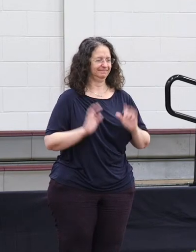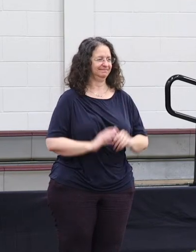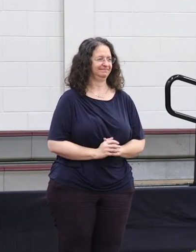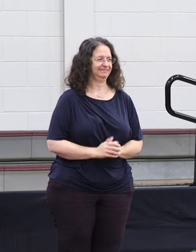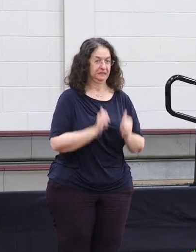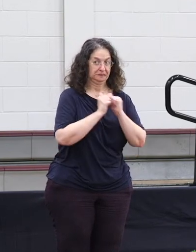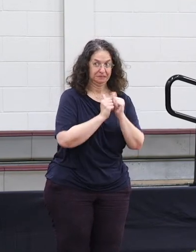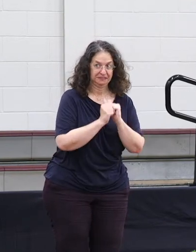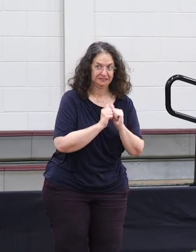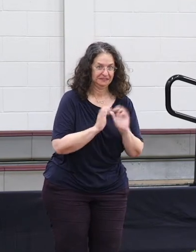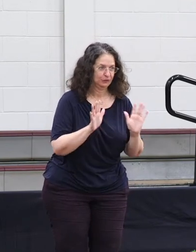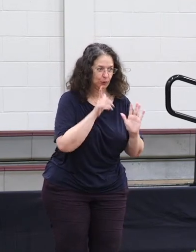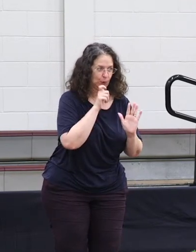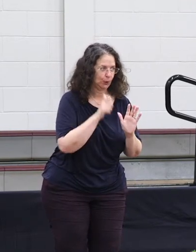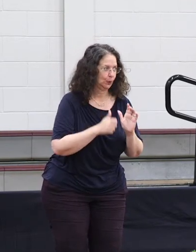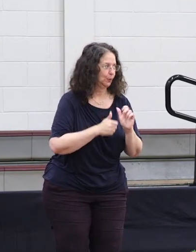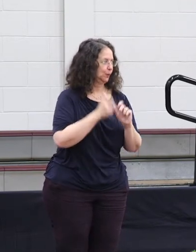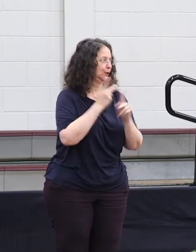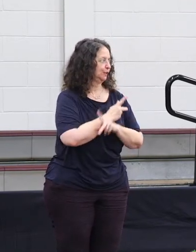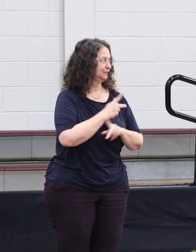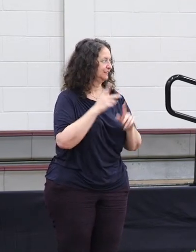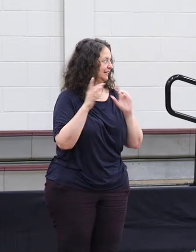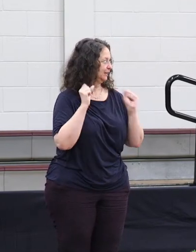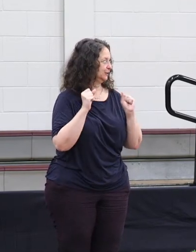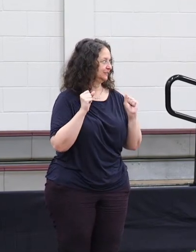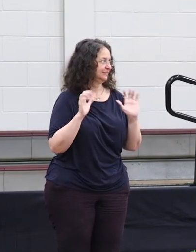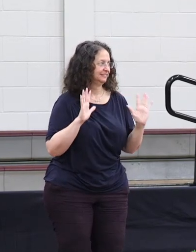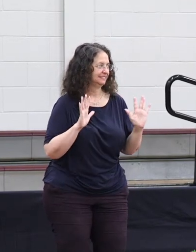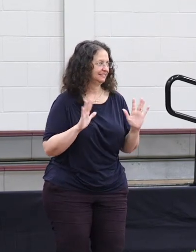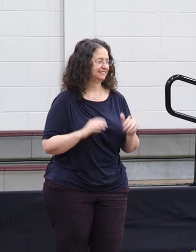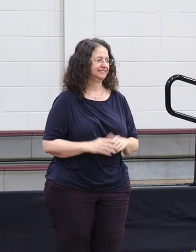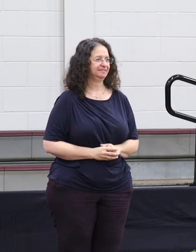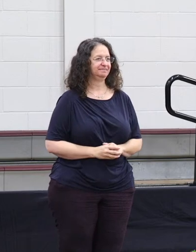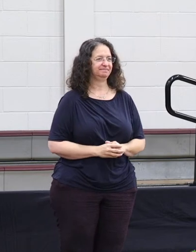little competition. We'll see if you can be louder than the other side of town.